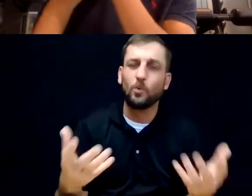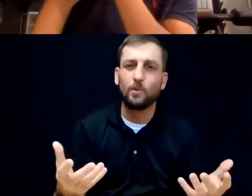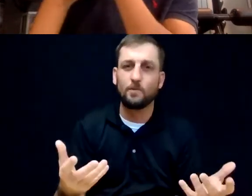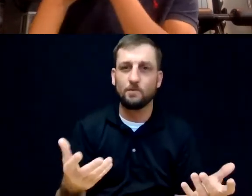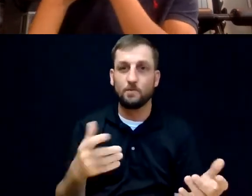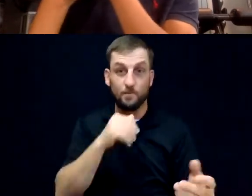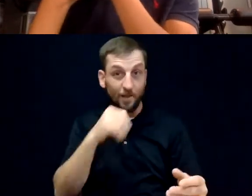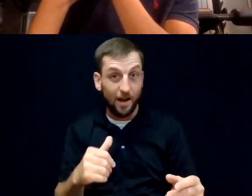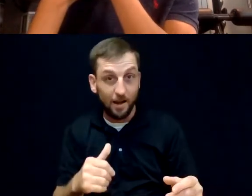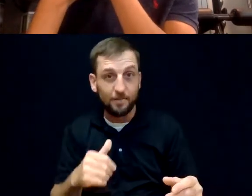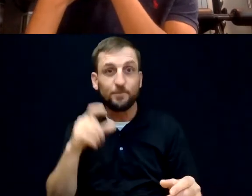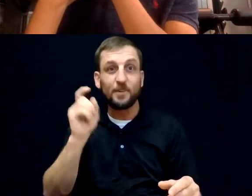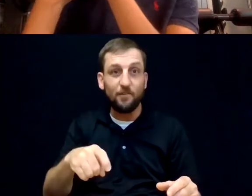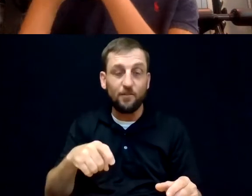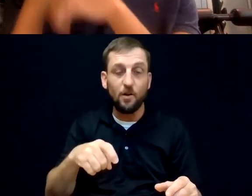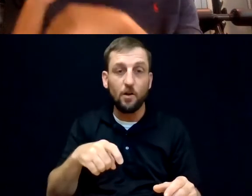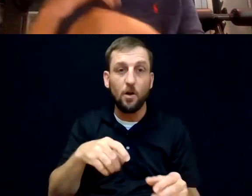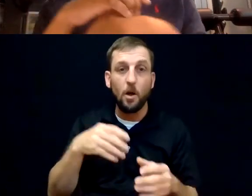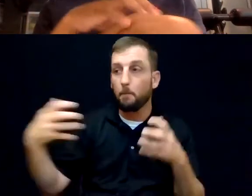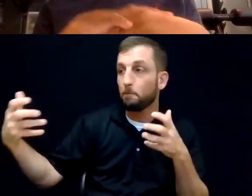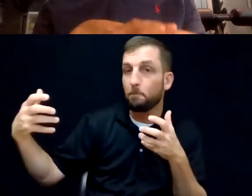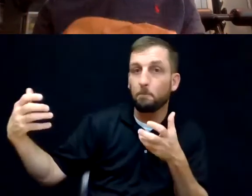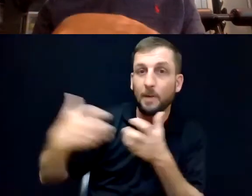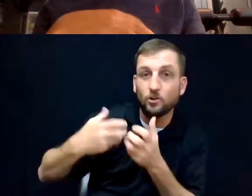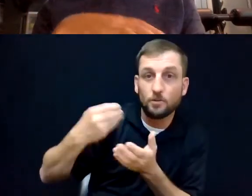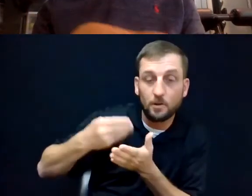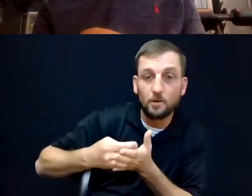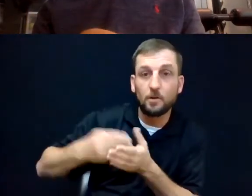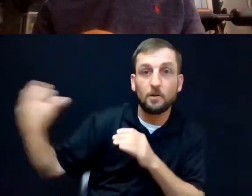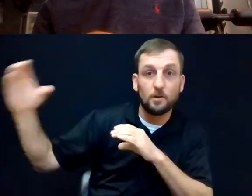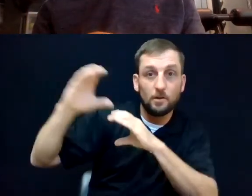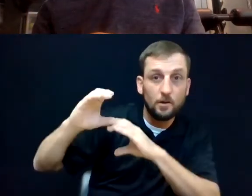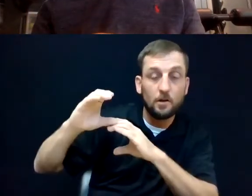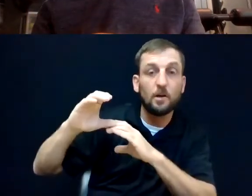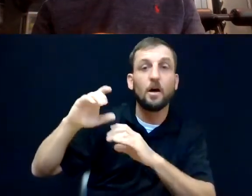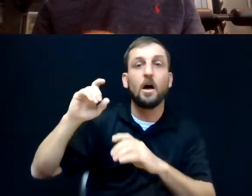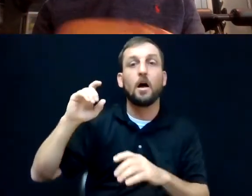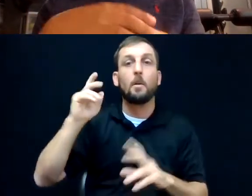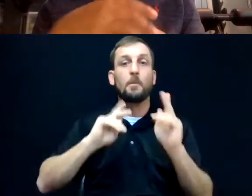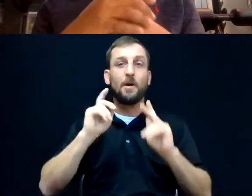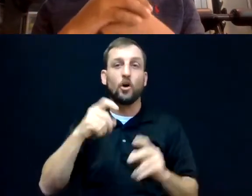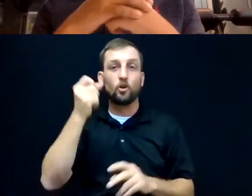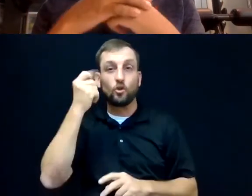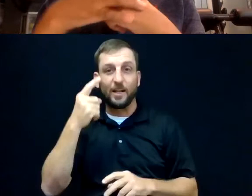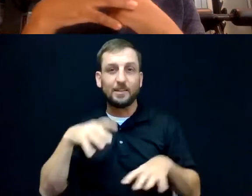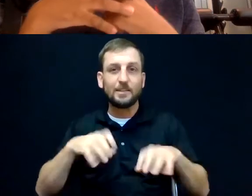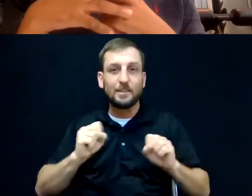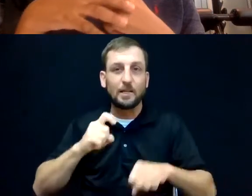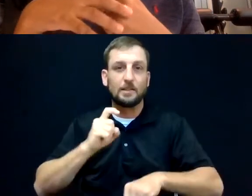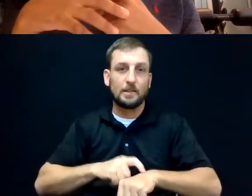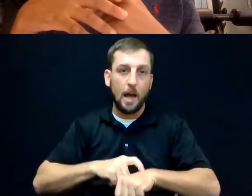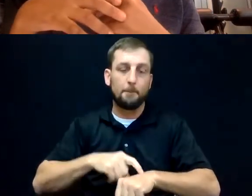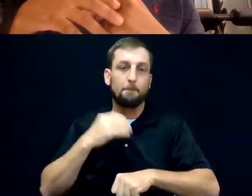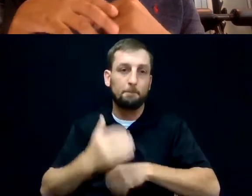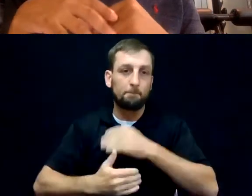gotta have to sit down and work with the other agencies, and people just need to understand that these things take time. But more importantly,